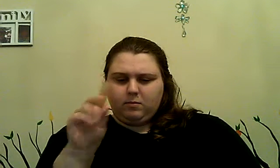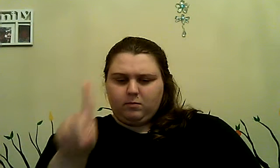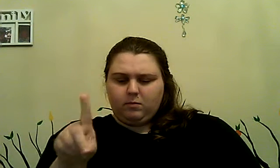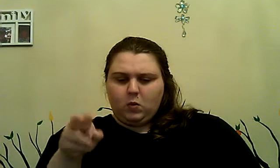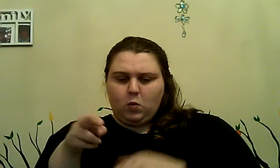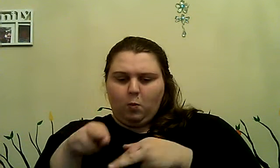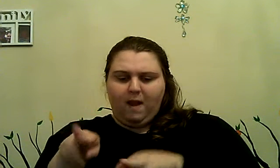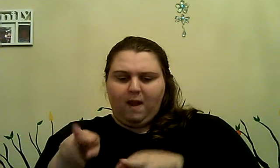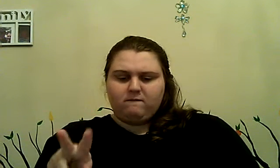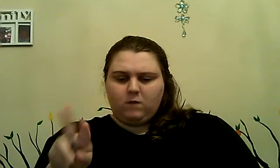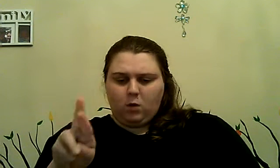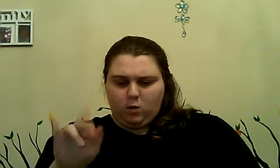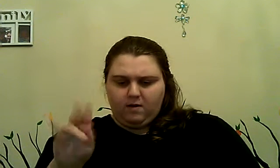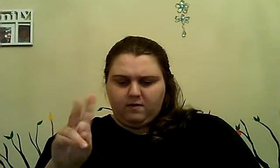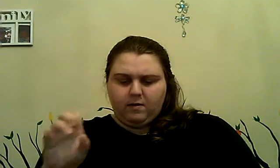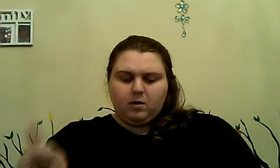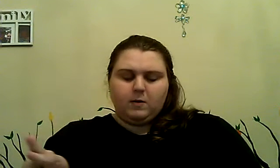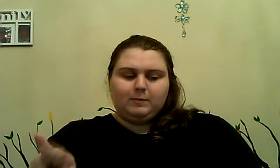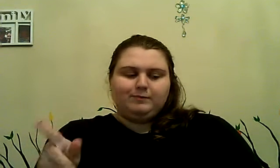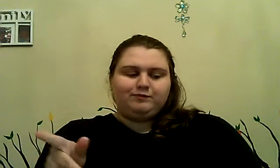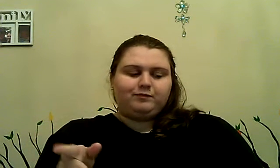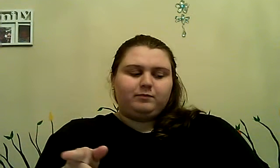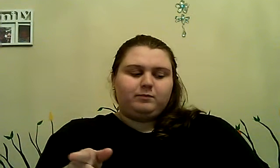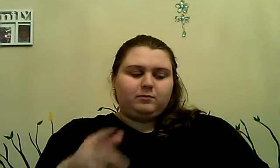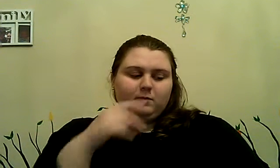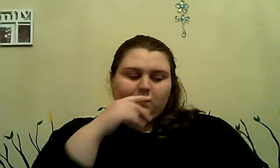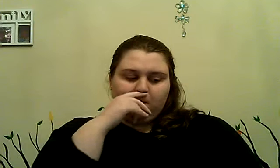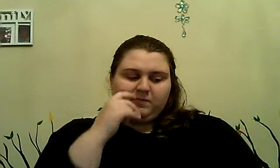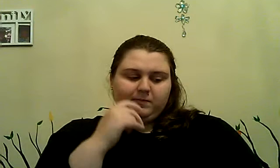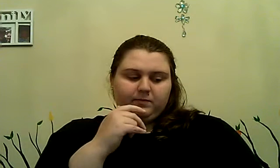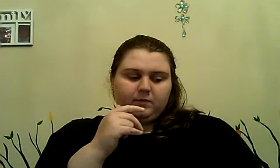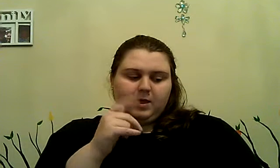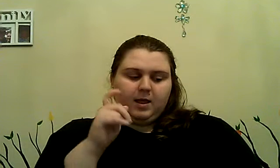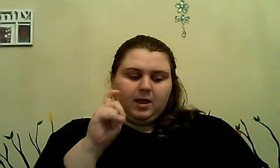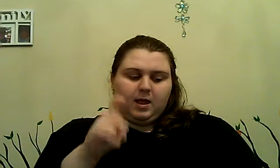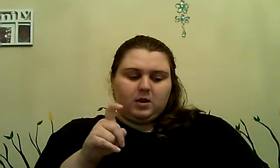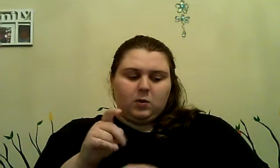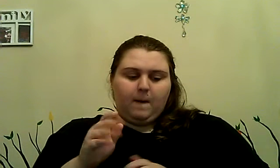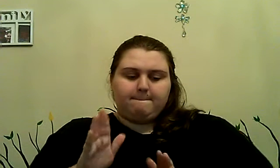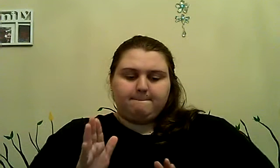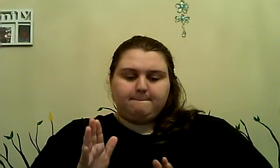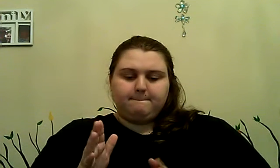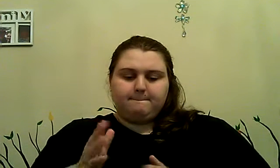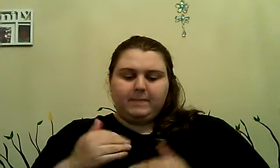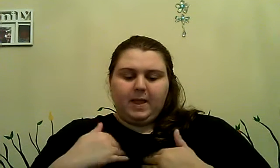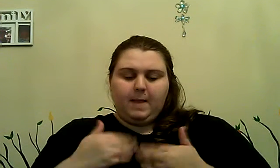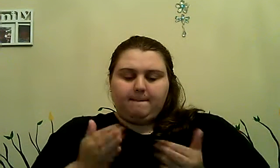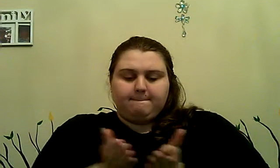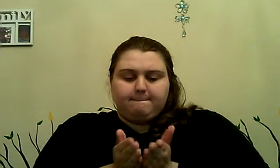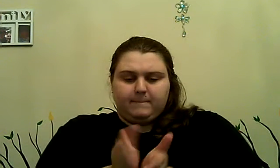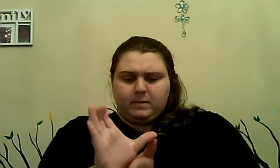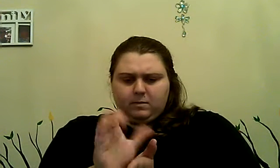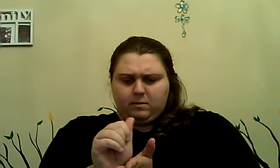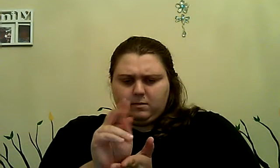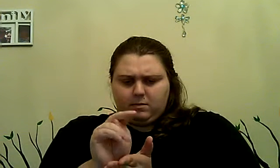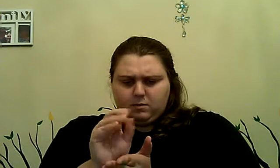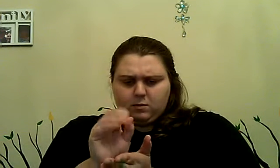portage consisted of pushing the canoe up a series of small falls and kind of lining around